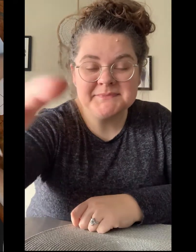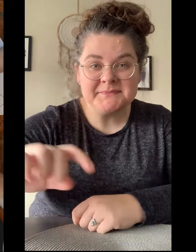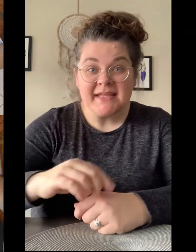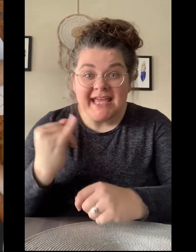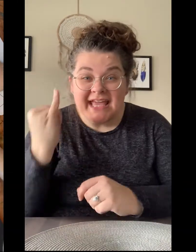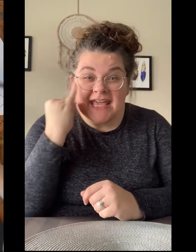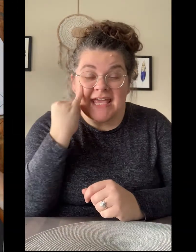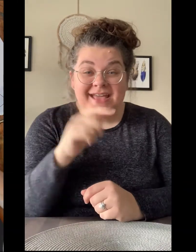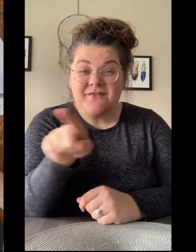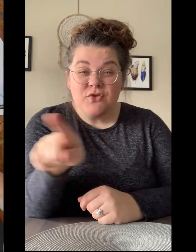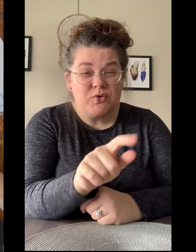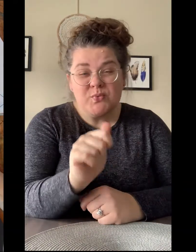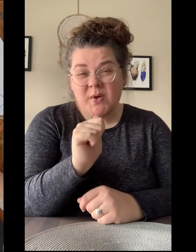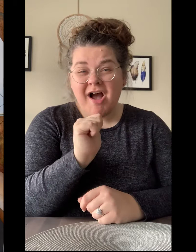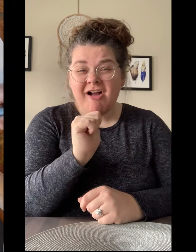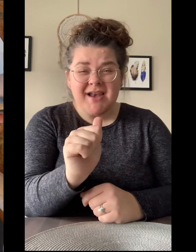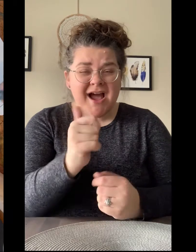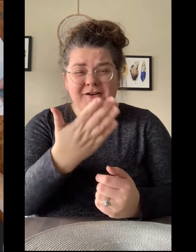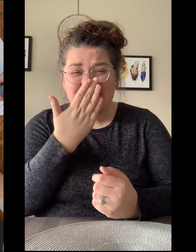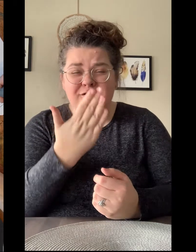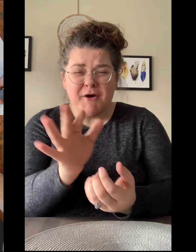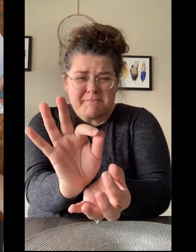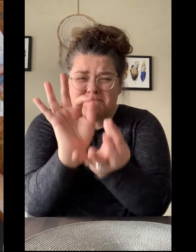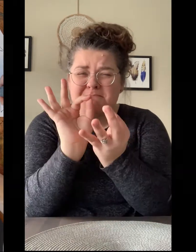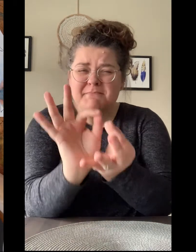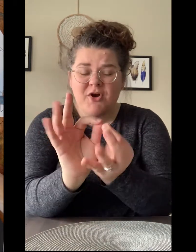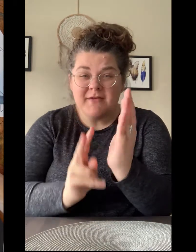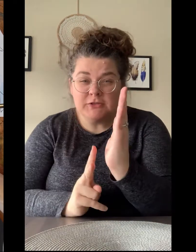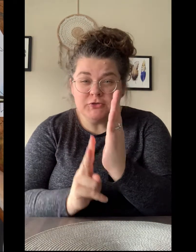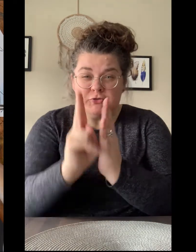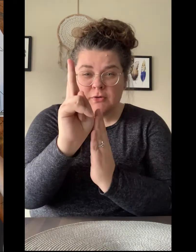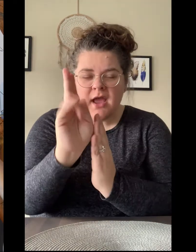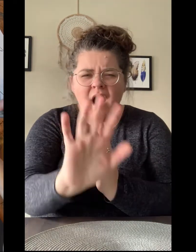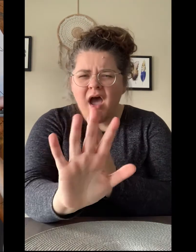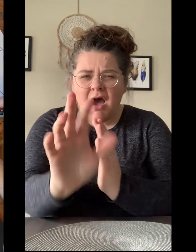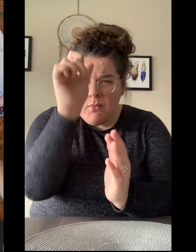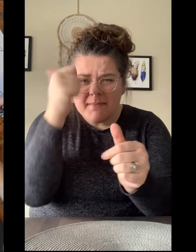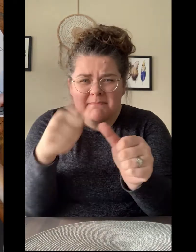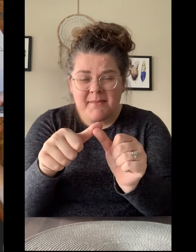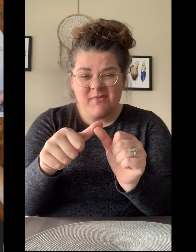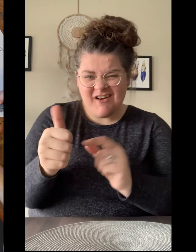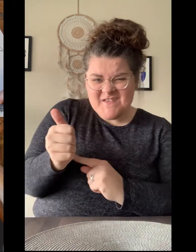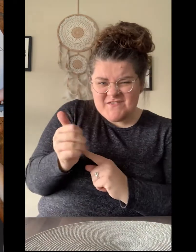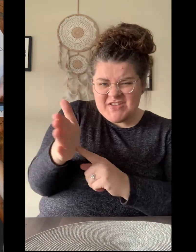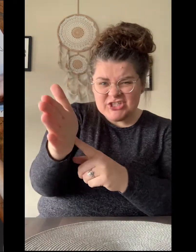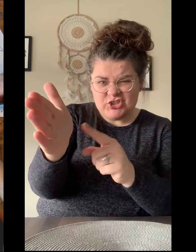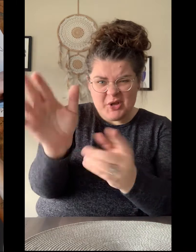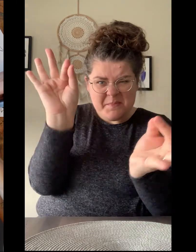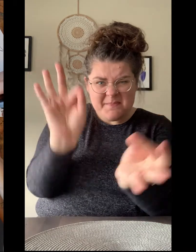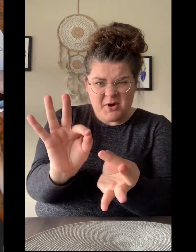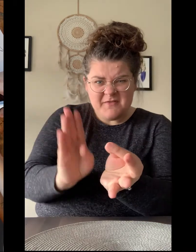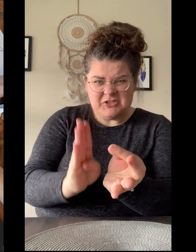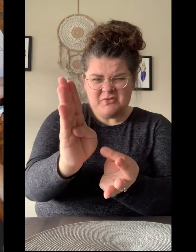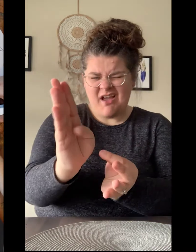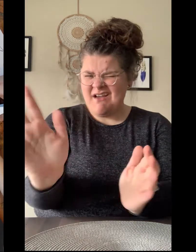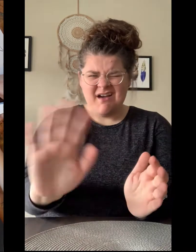Now, if you're not really good at cutting perfectly straight lines, remember this is a fish. You don't have perfectly straight lines. If you want to make it a